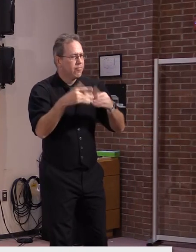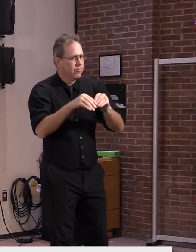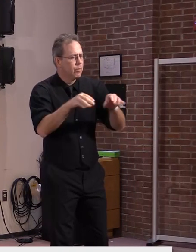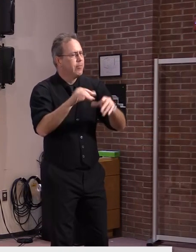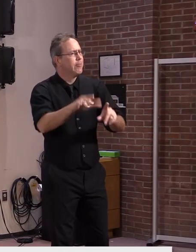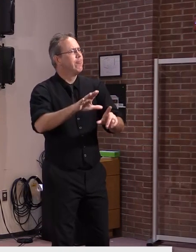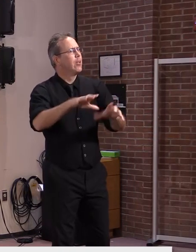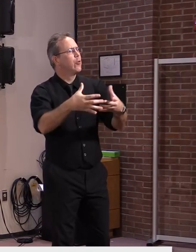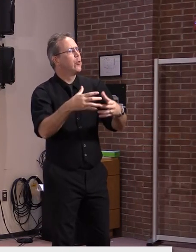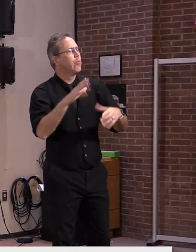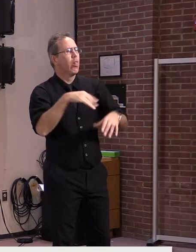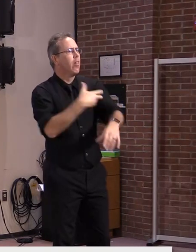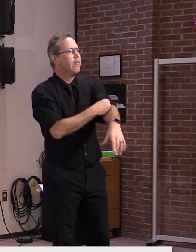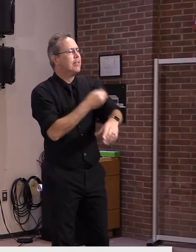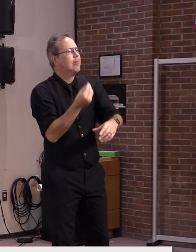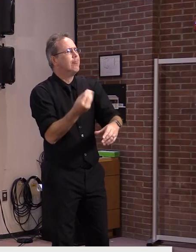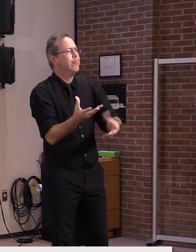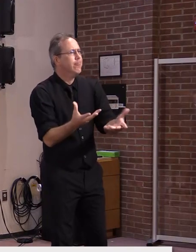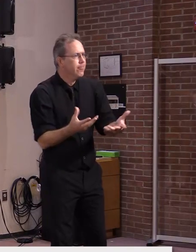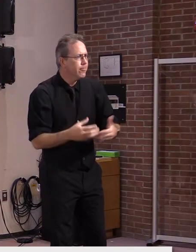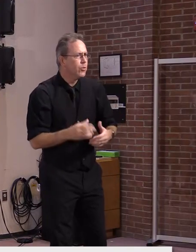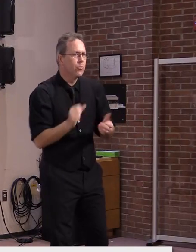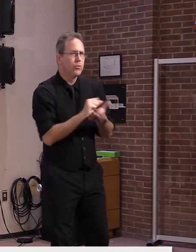Okay. All right, thank you very much.